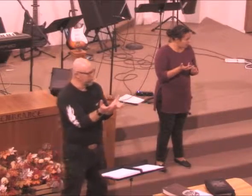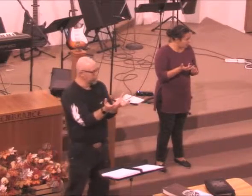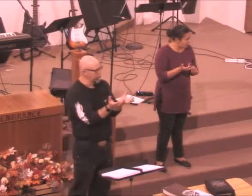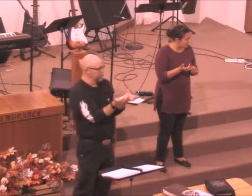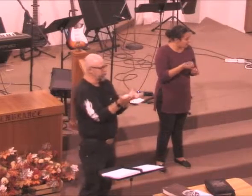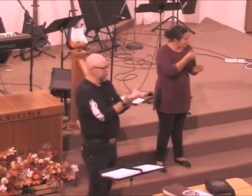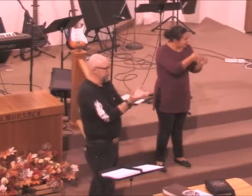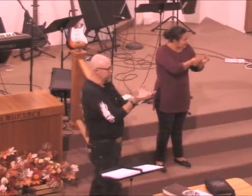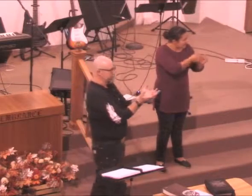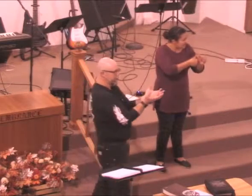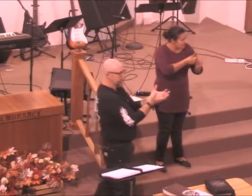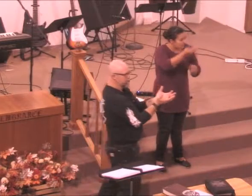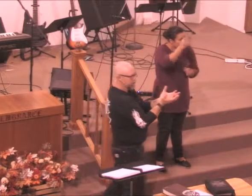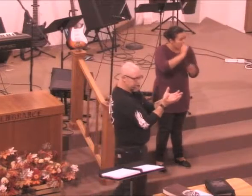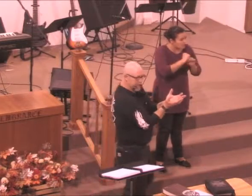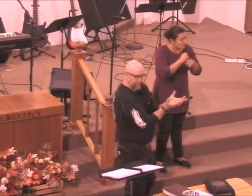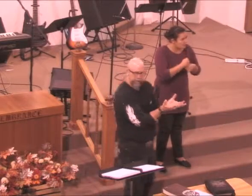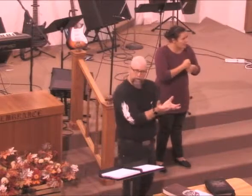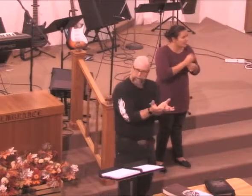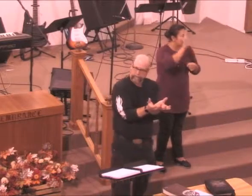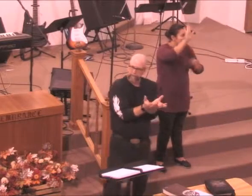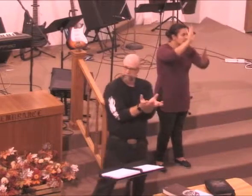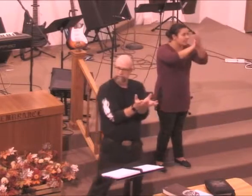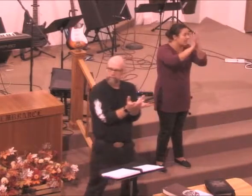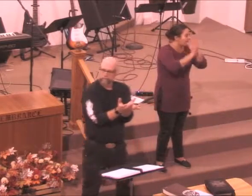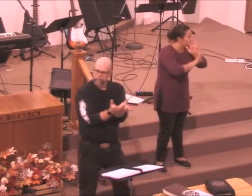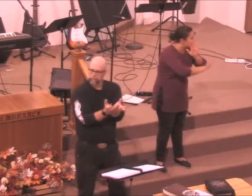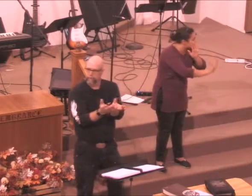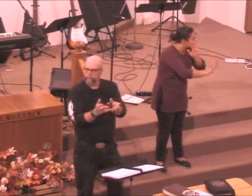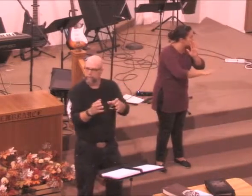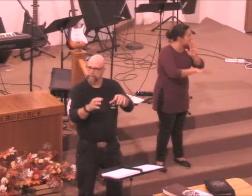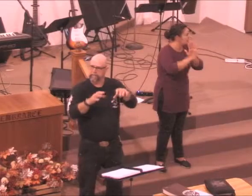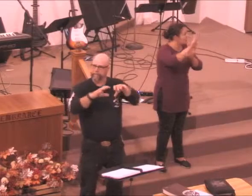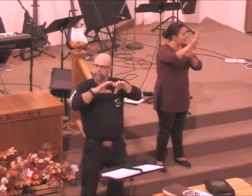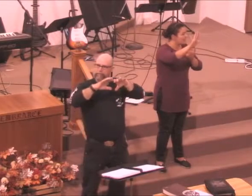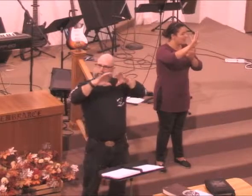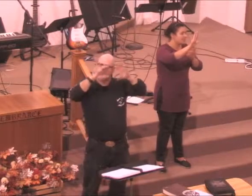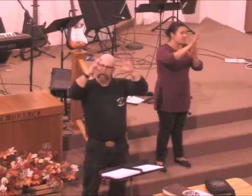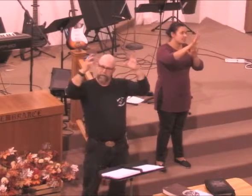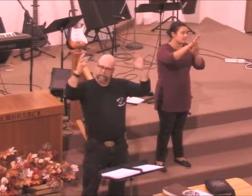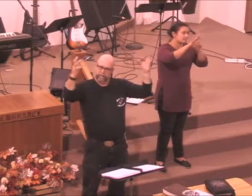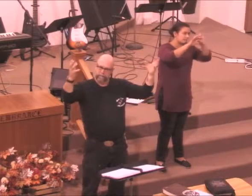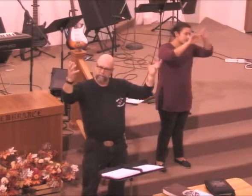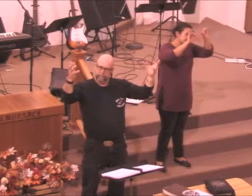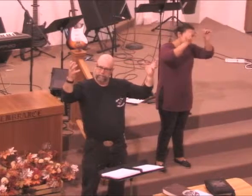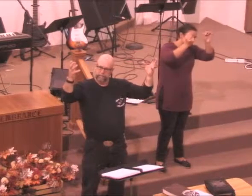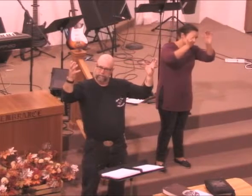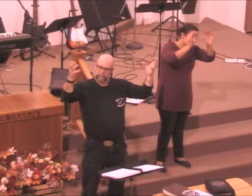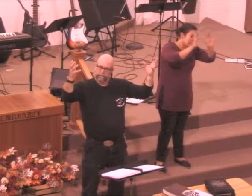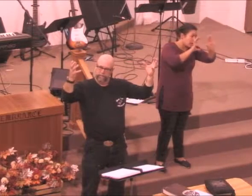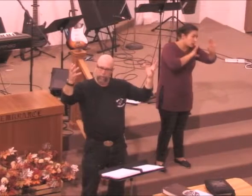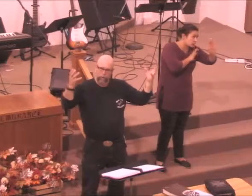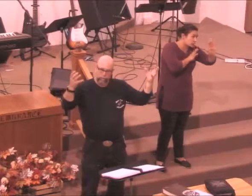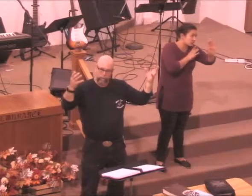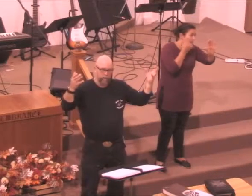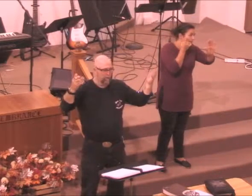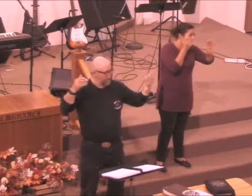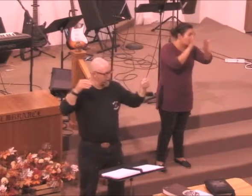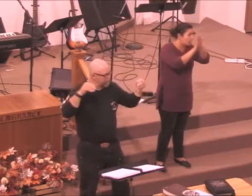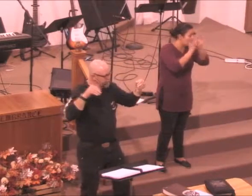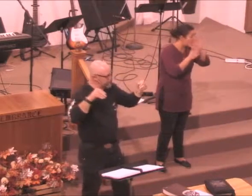each and every one of us in his image and his likeness, right? So we need to be thankful to God